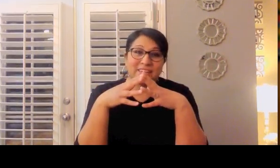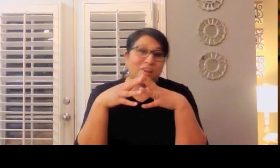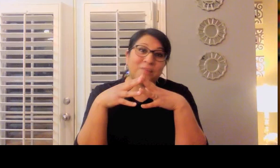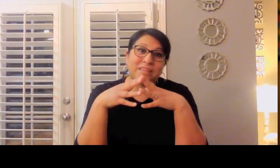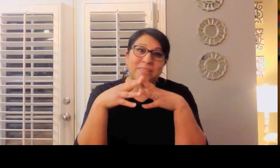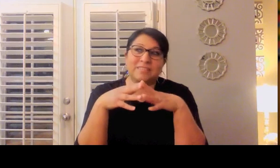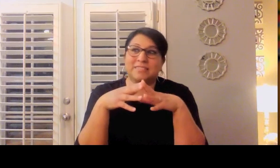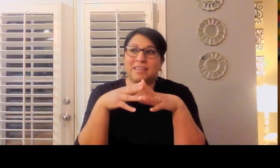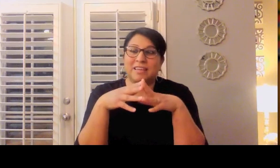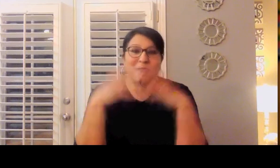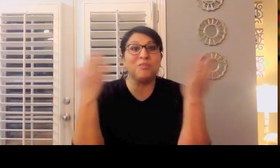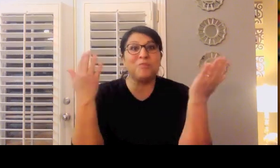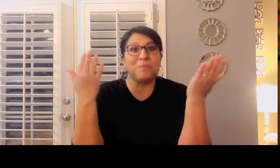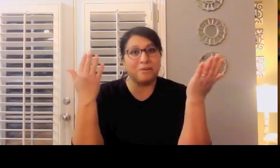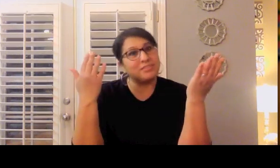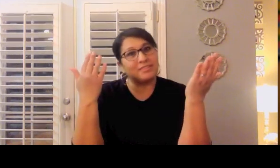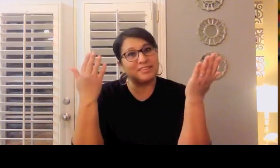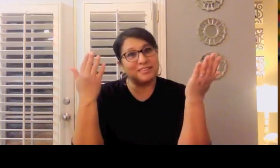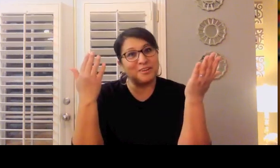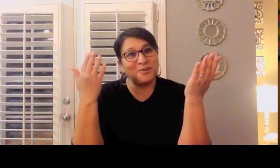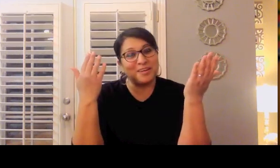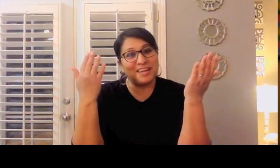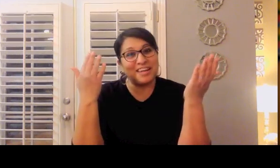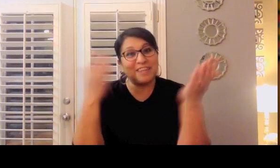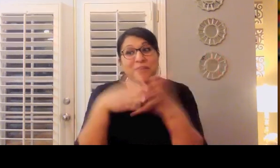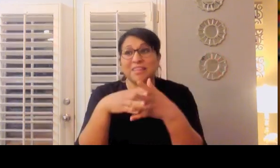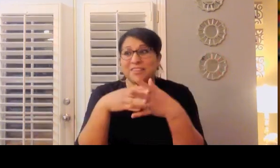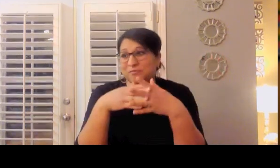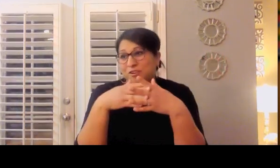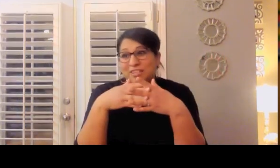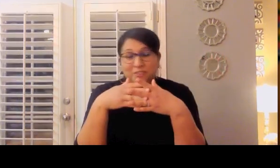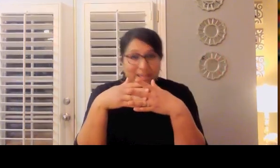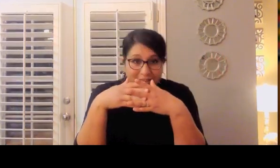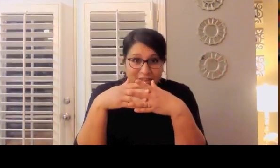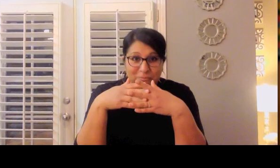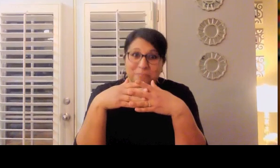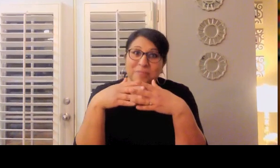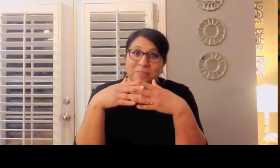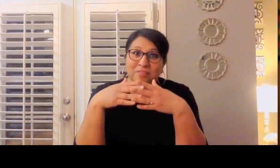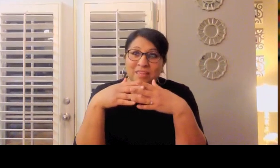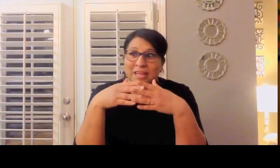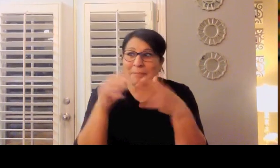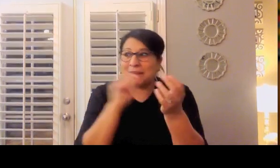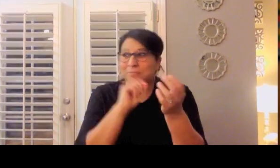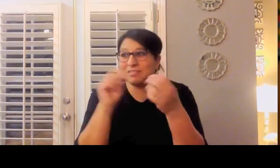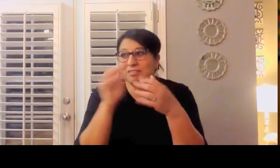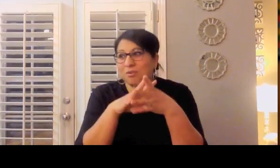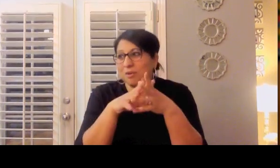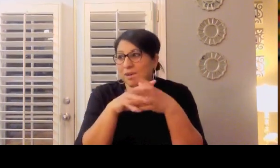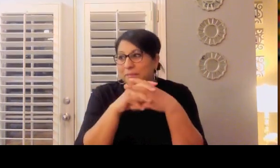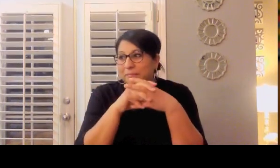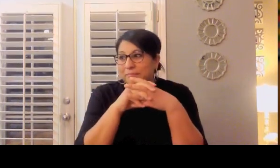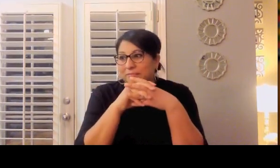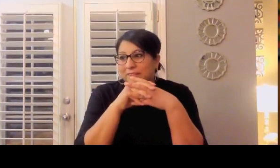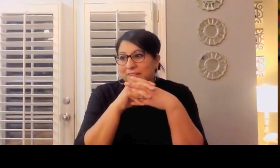can't accommodate because I'm only one person, you know, and I do everything. I try to hire a couple of people, but I'm just so,